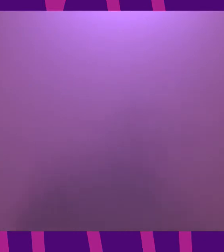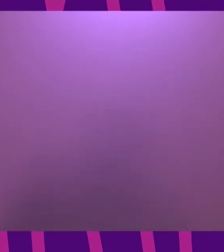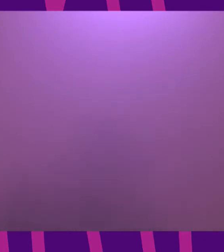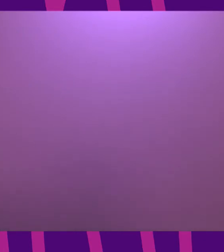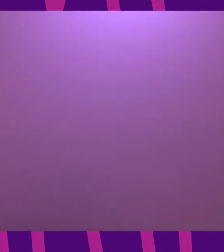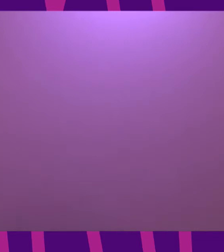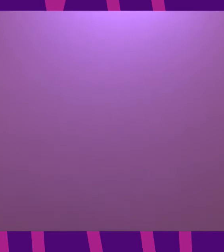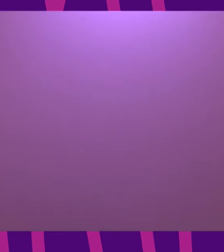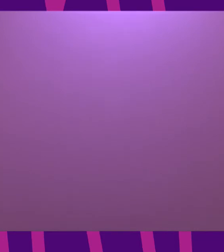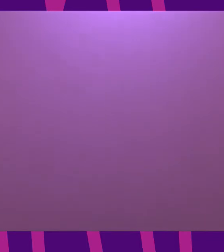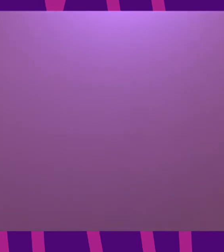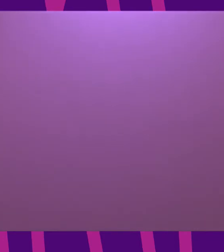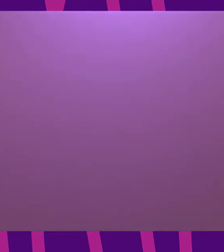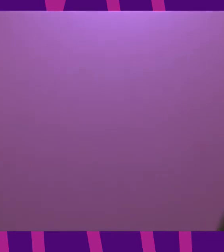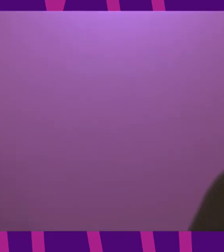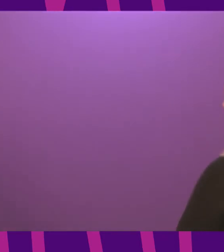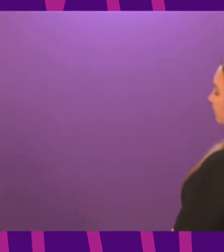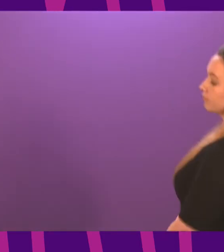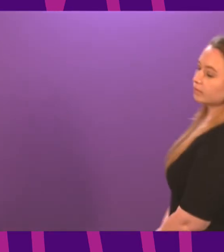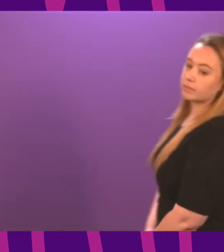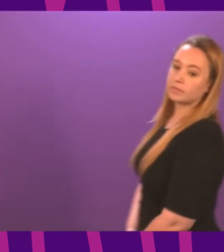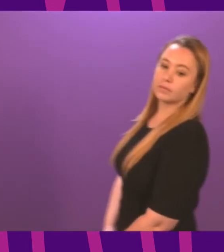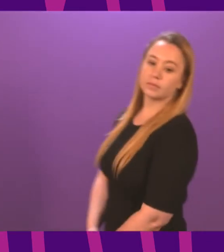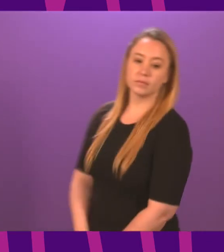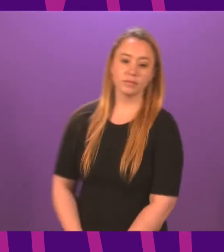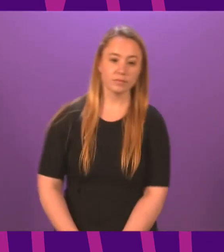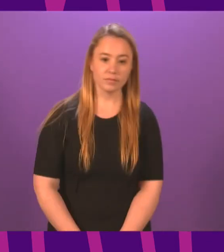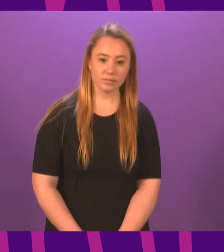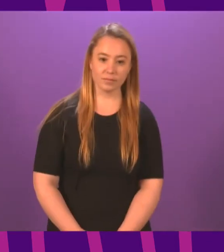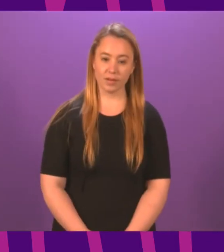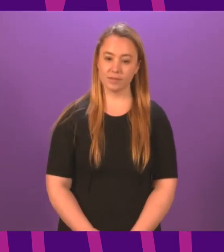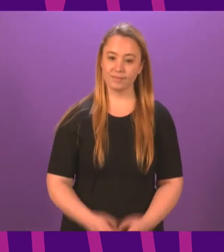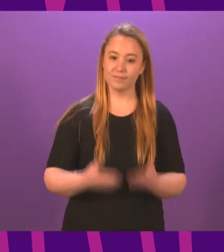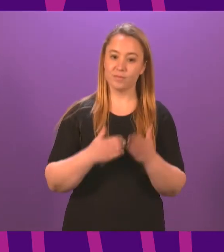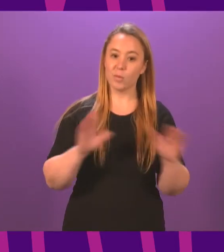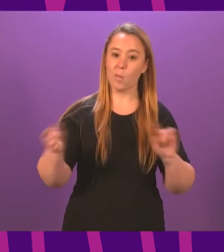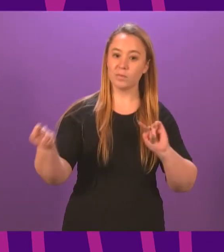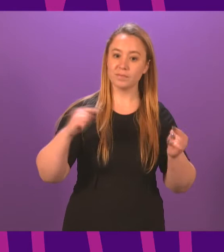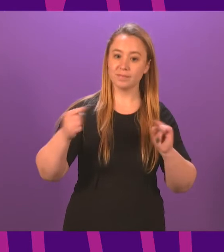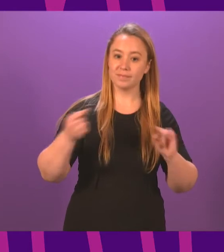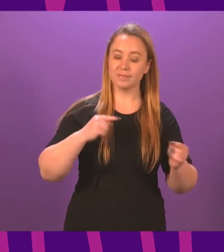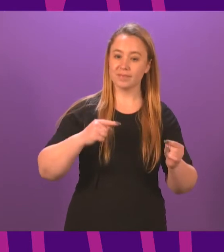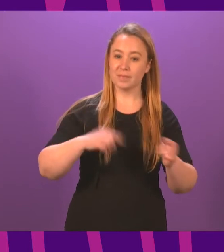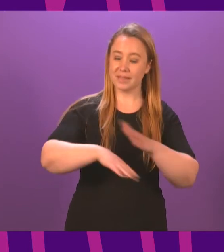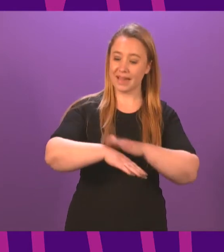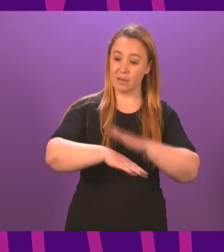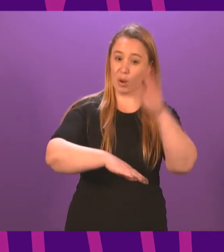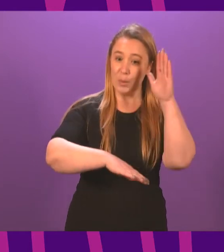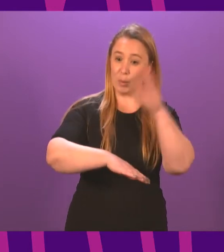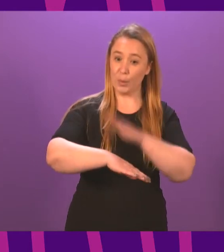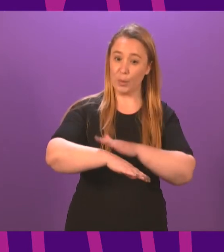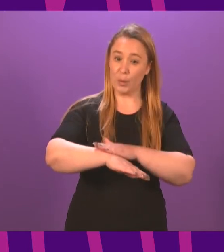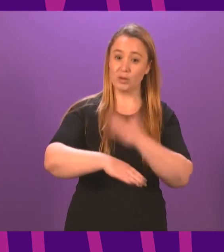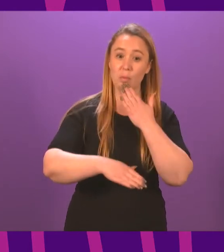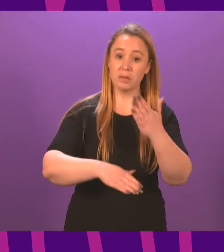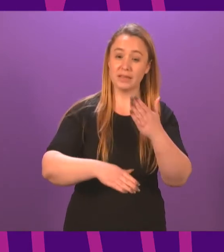Mr Rennie. And we're going to move now to the open debate. We don't have a lot of time this afternoon, so I would encourage all members to keep to their 4 minutes. That includes interventions